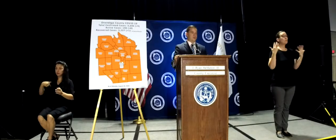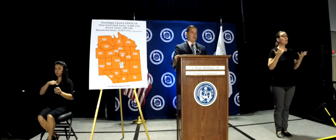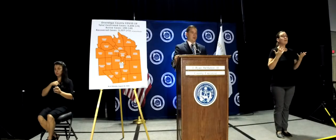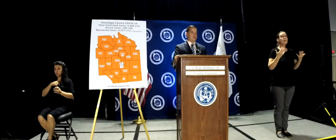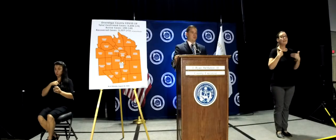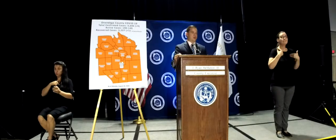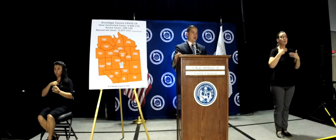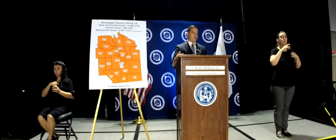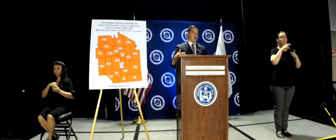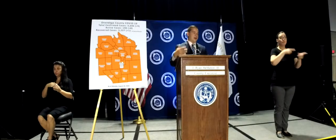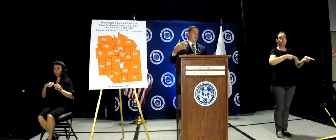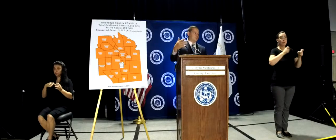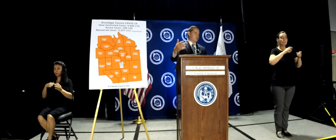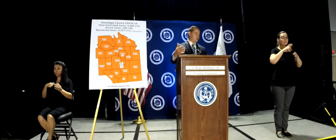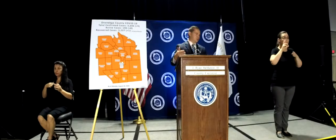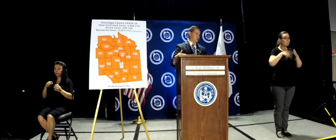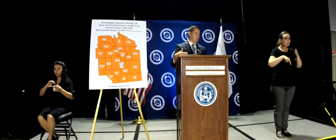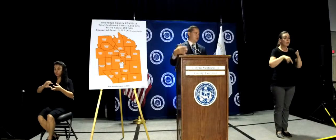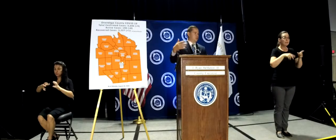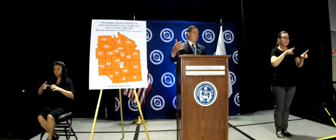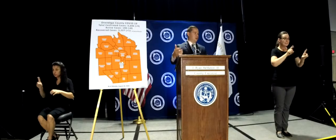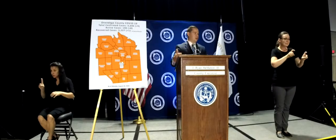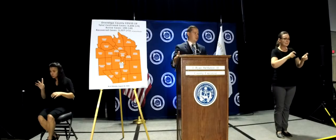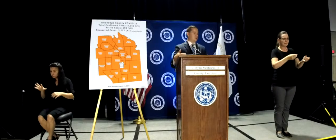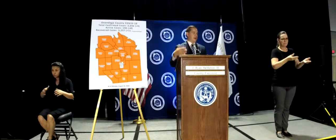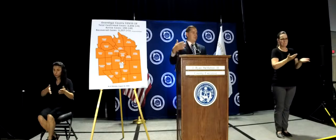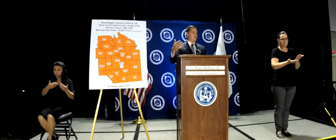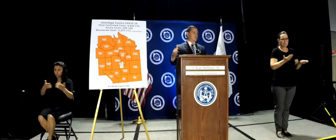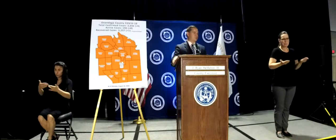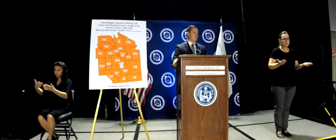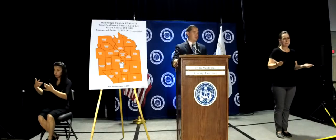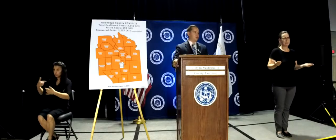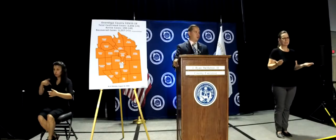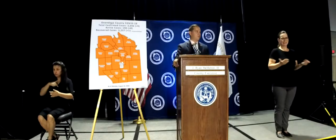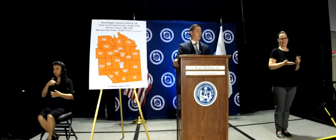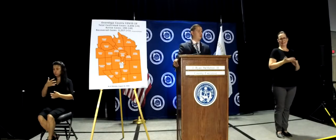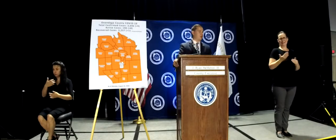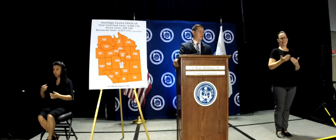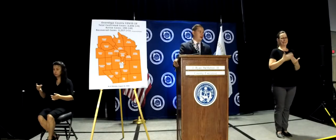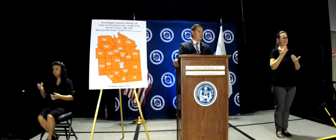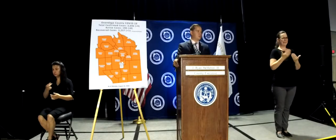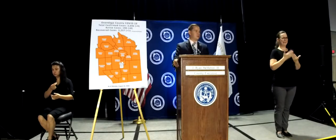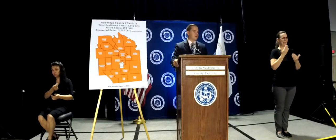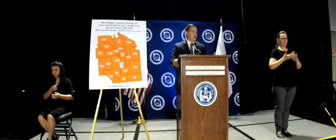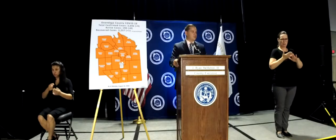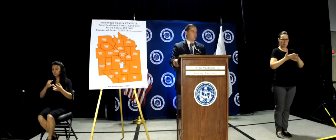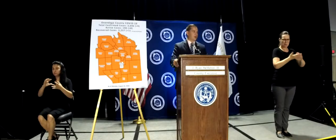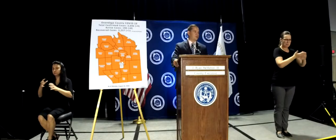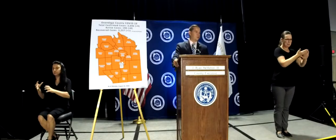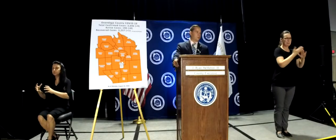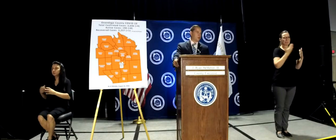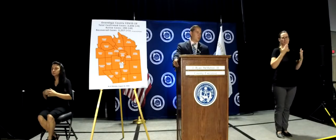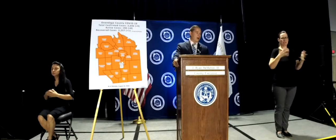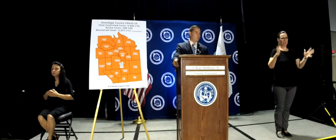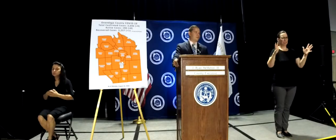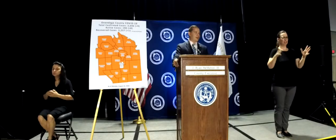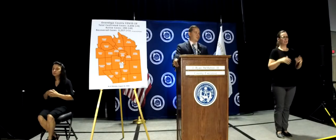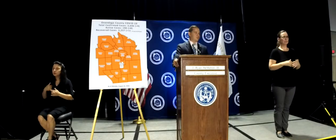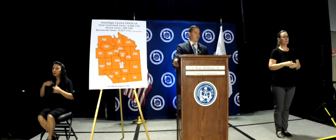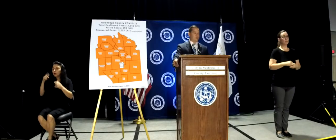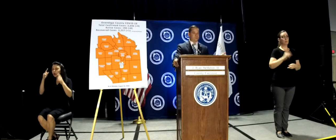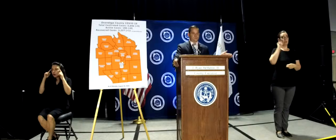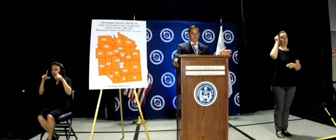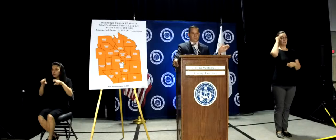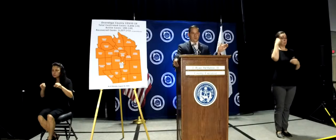to, do you grab a Abbott's machine, which certain Abbott's machines are very, very fast, as a way to rapid